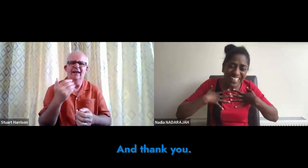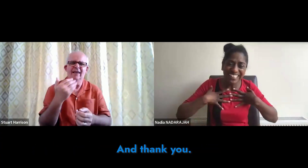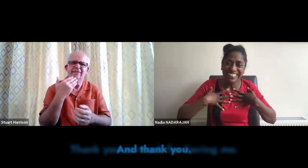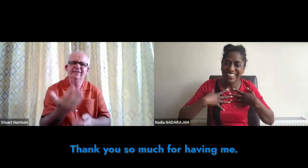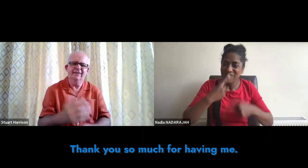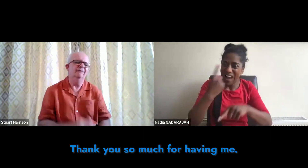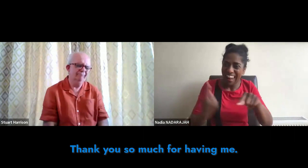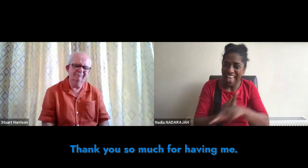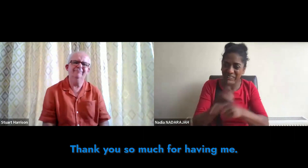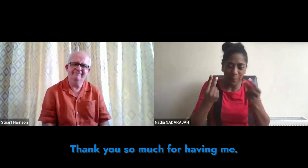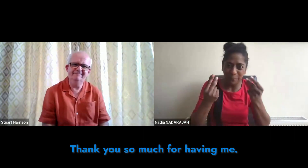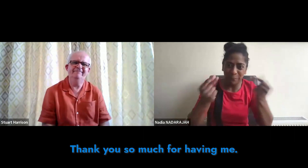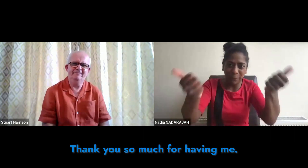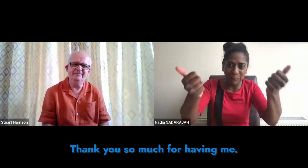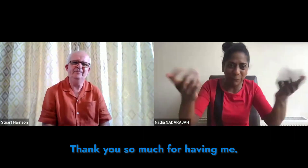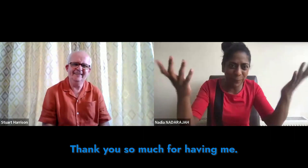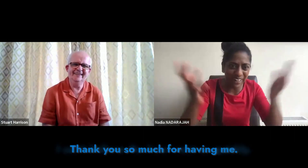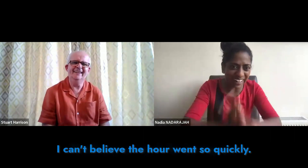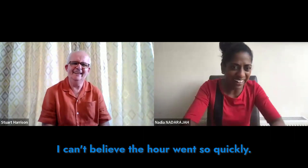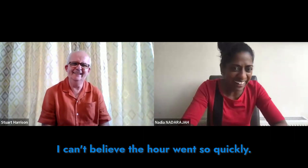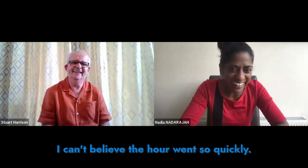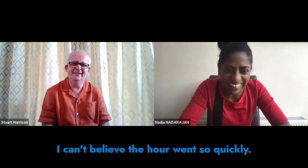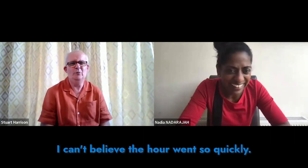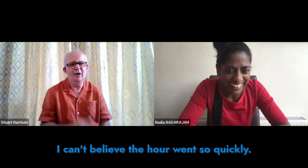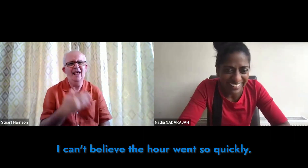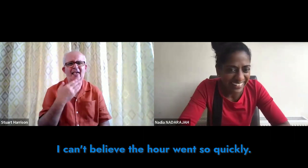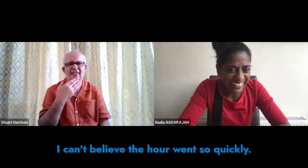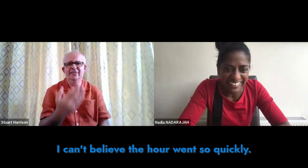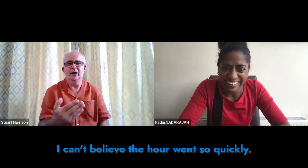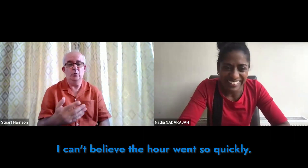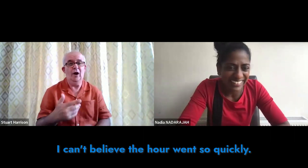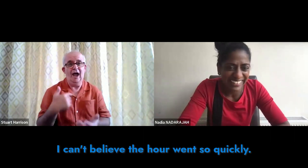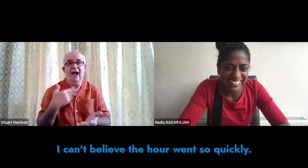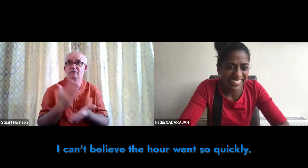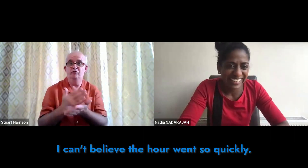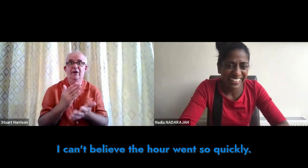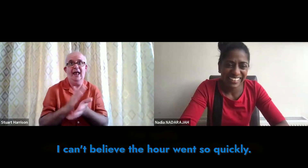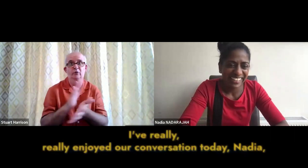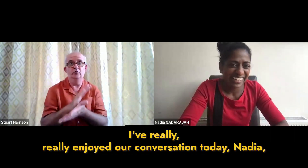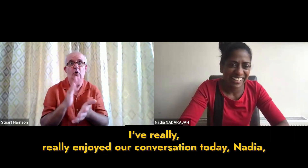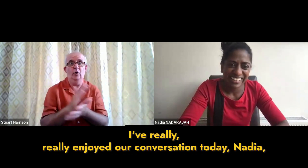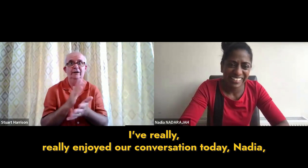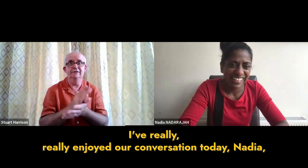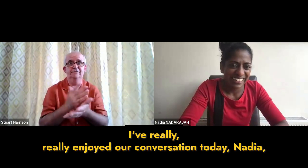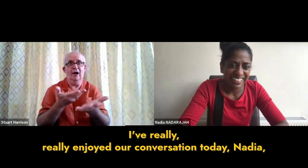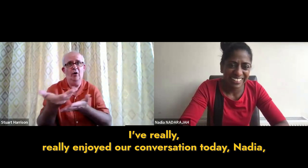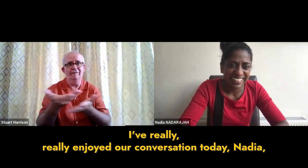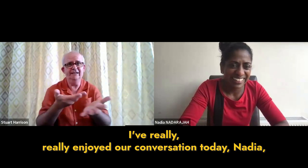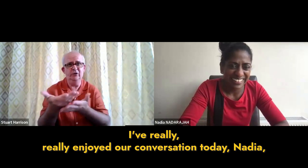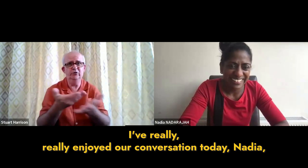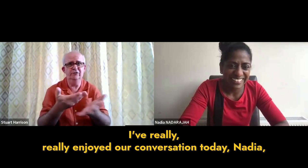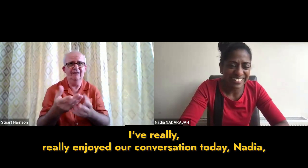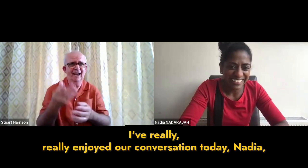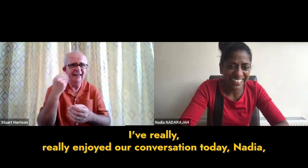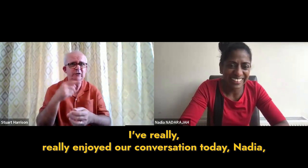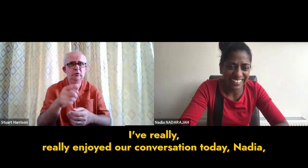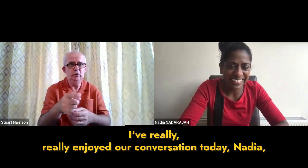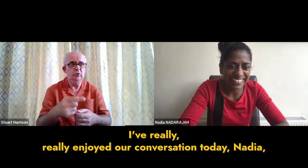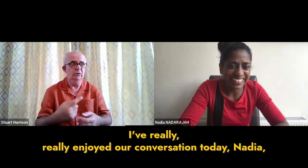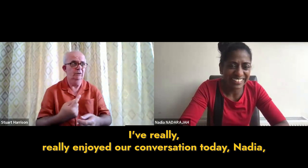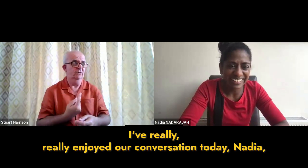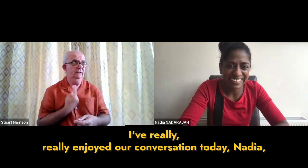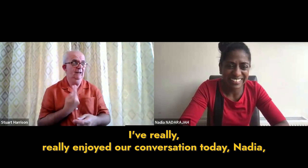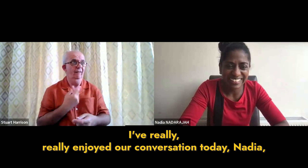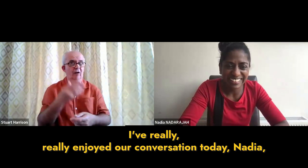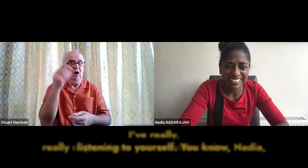you. Thank you so much for having me. I Yeah, can't thank believe you. the hour went so quickly. I've really, really enjoyed our